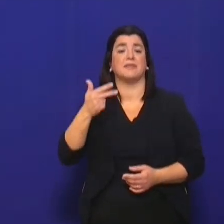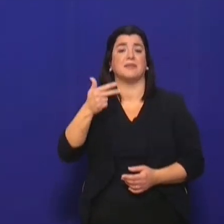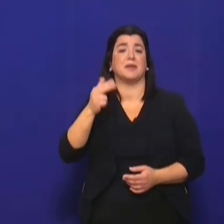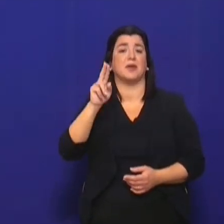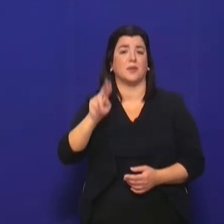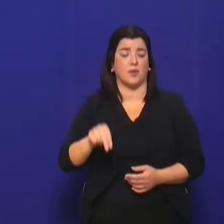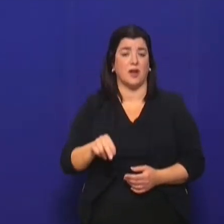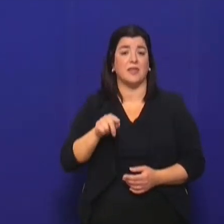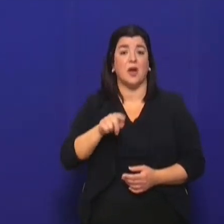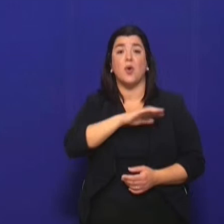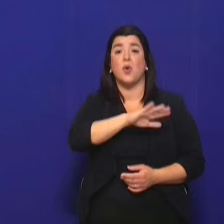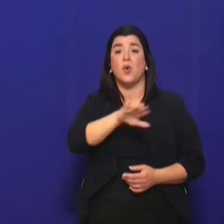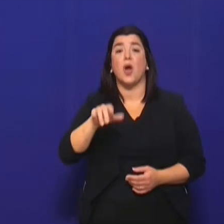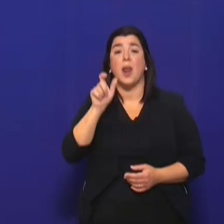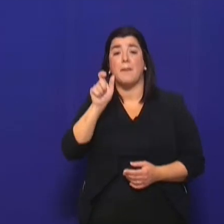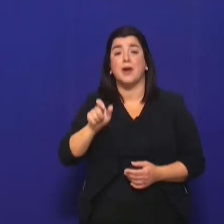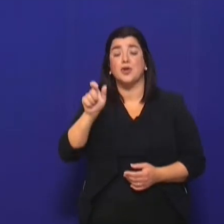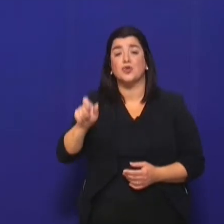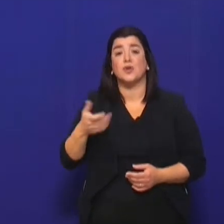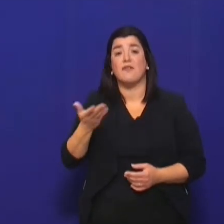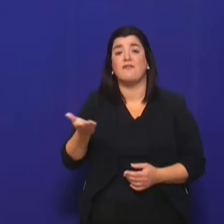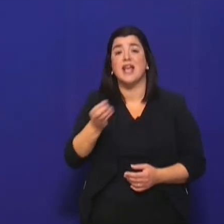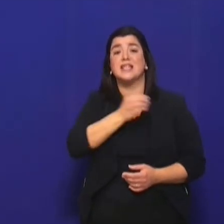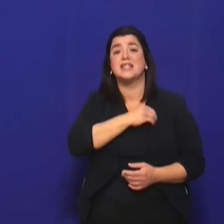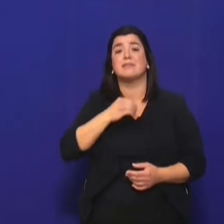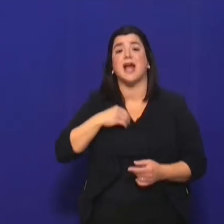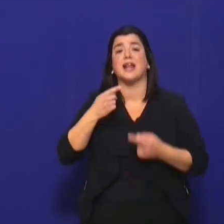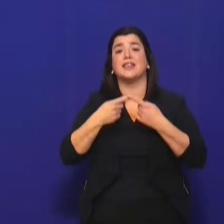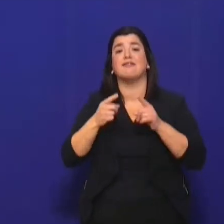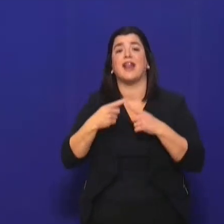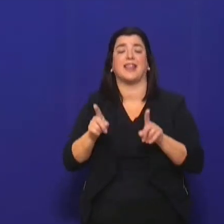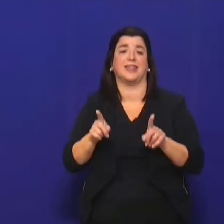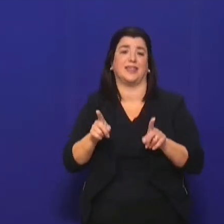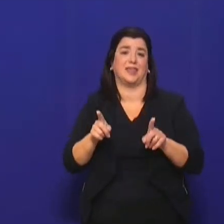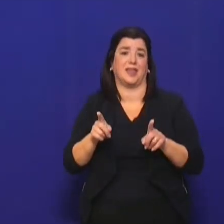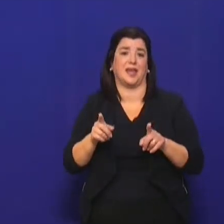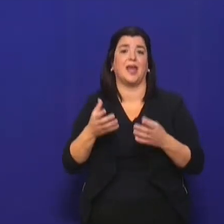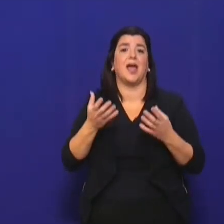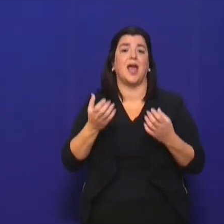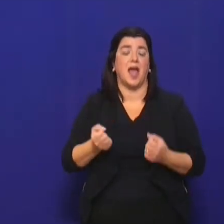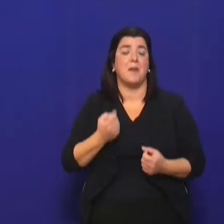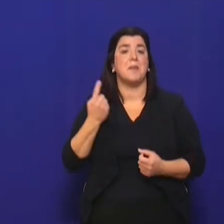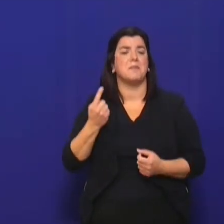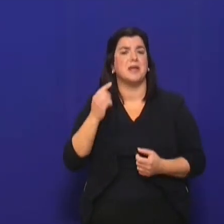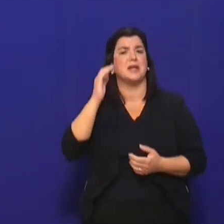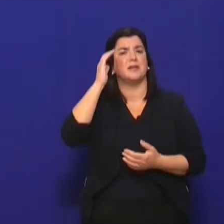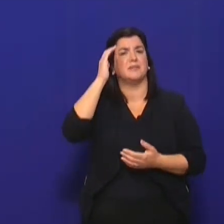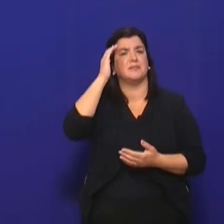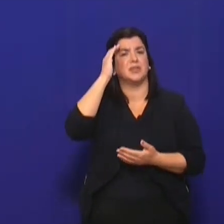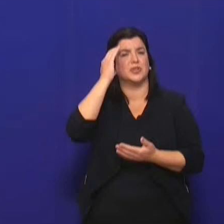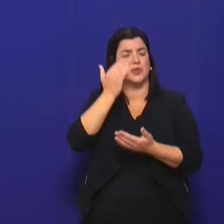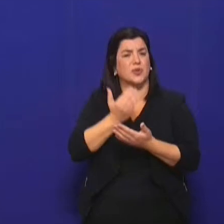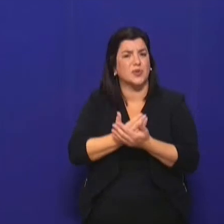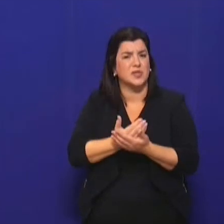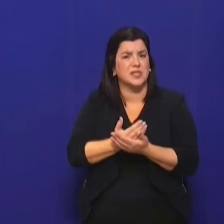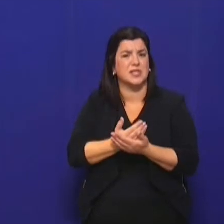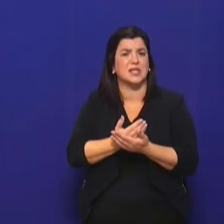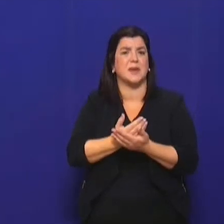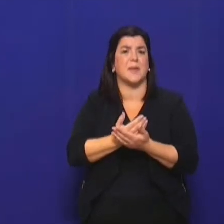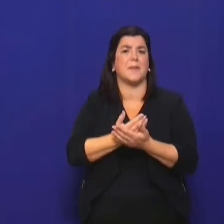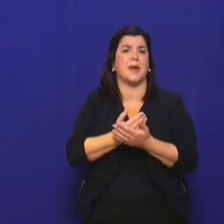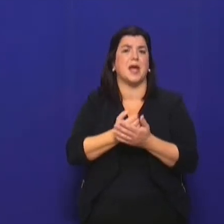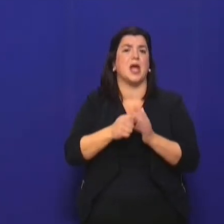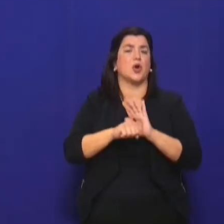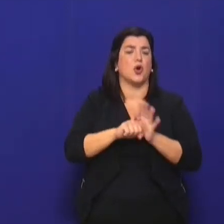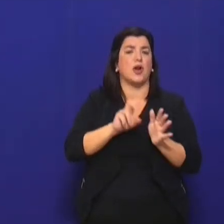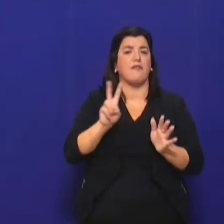Dawn kollha huma persuni li qegħdin jiġu rikoverati fl-isptar kemm minnhom li għandhom bżonn kura għal kondizzjoni tagħhom